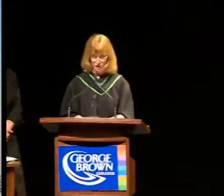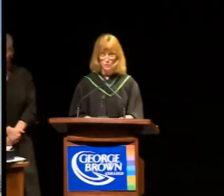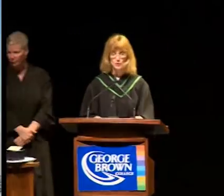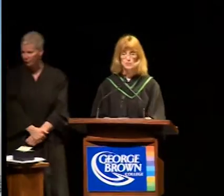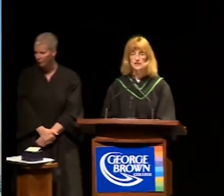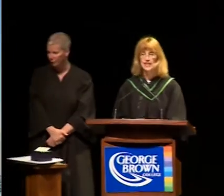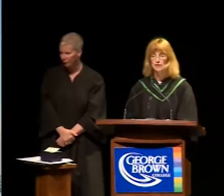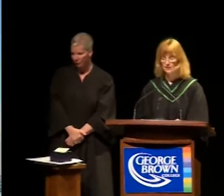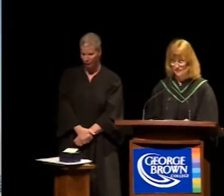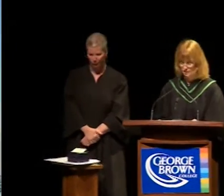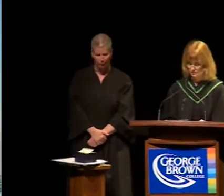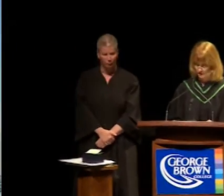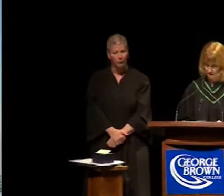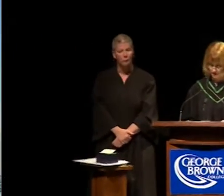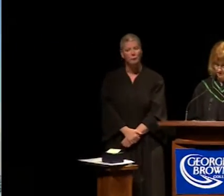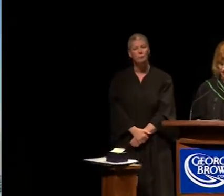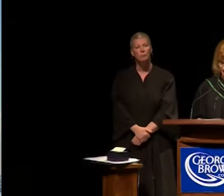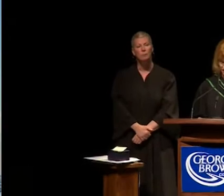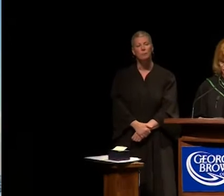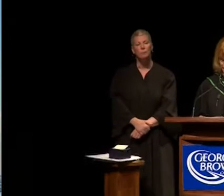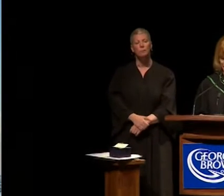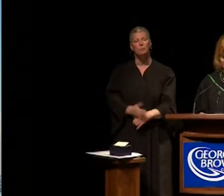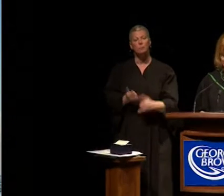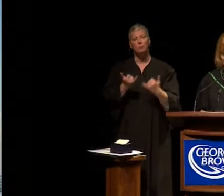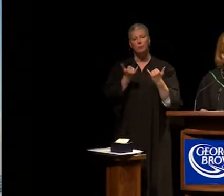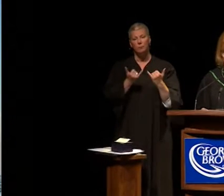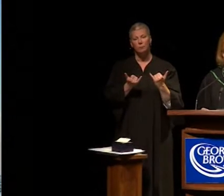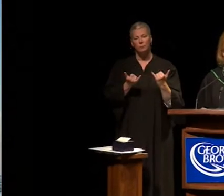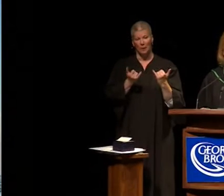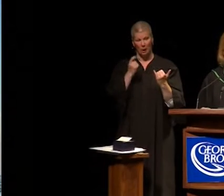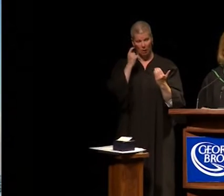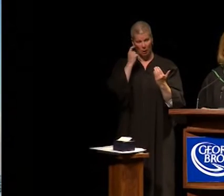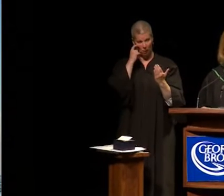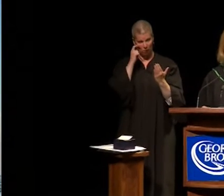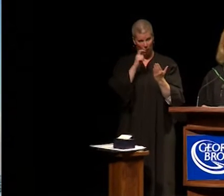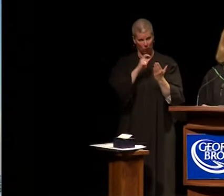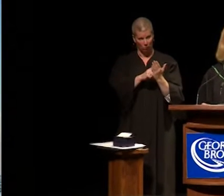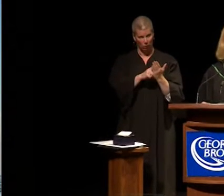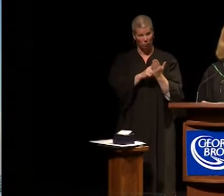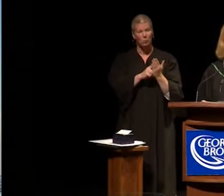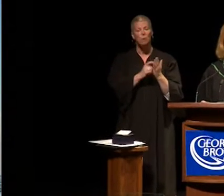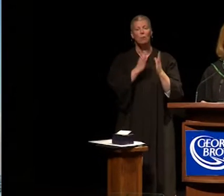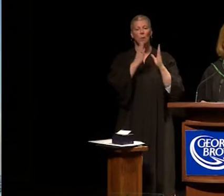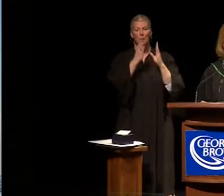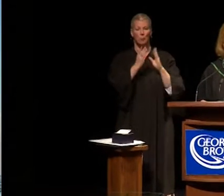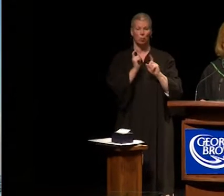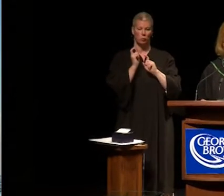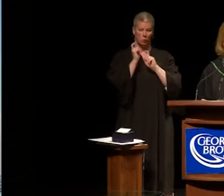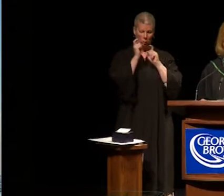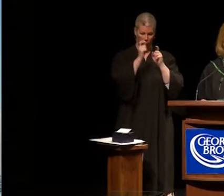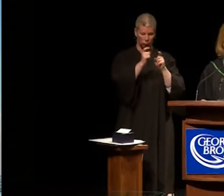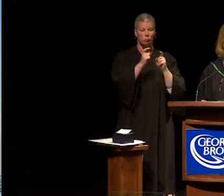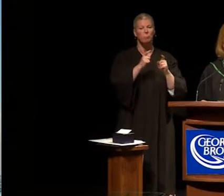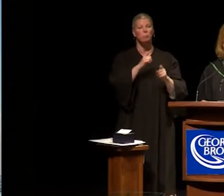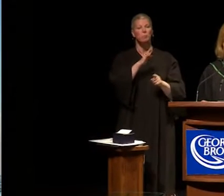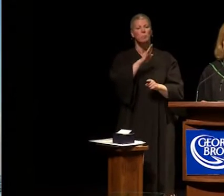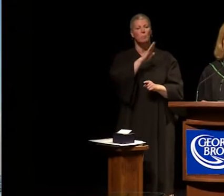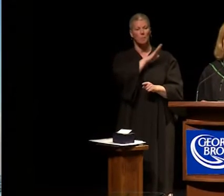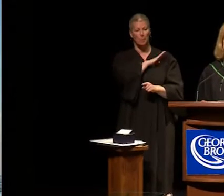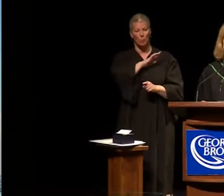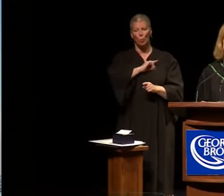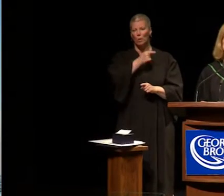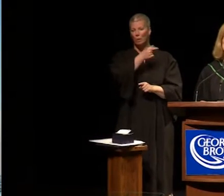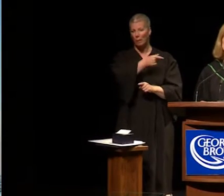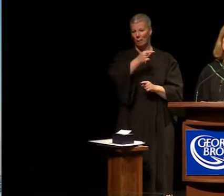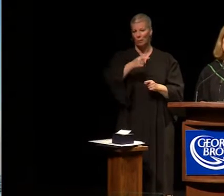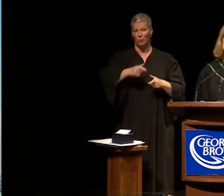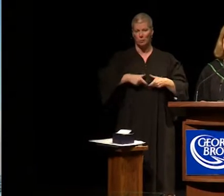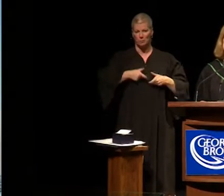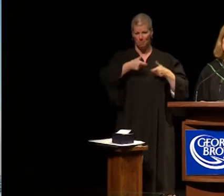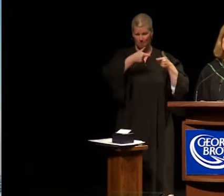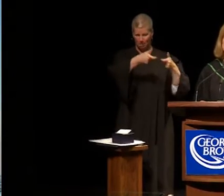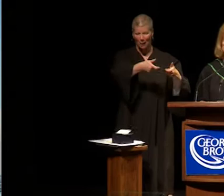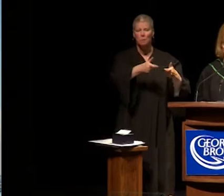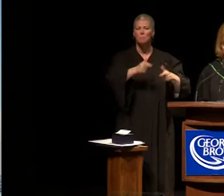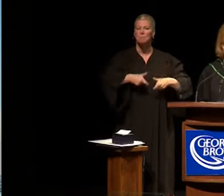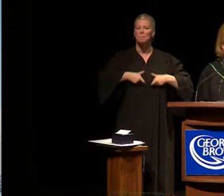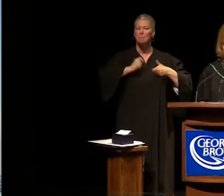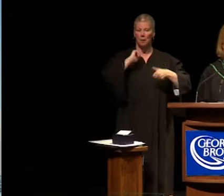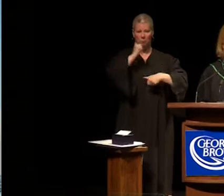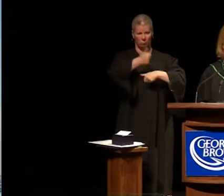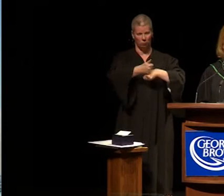We would now like to recognize the recipient of the Board of Governors Medal. The Board of Governors Medal was established